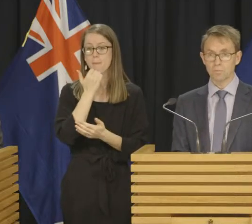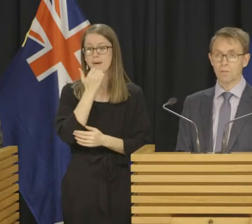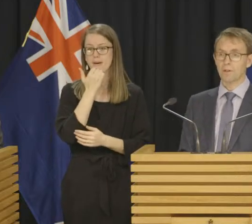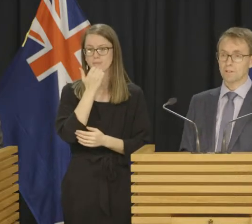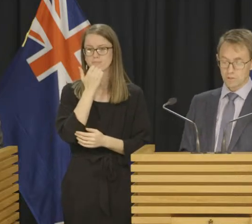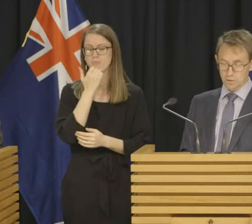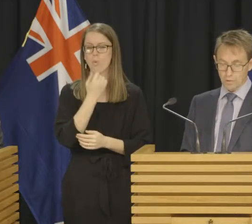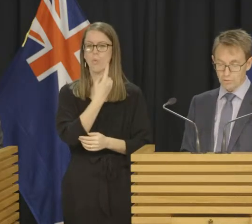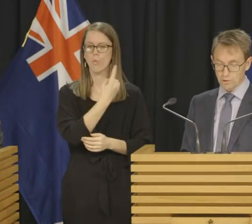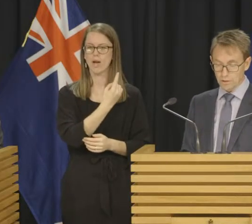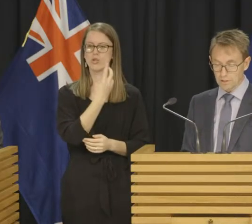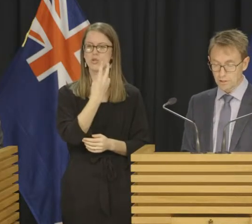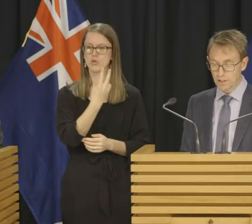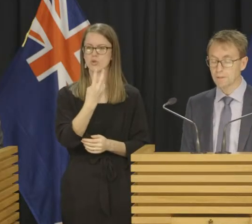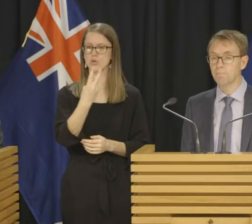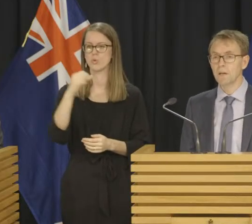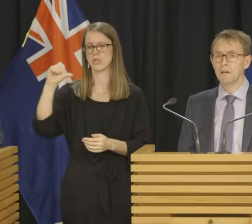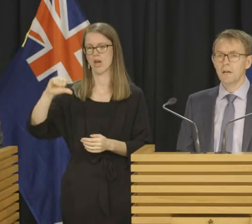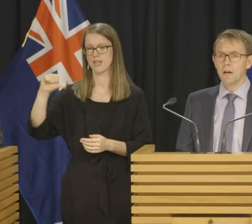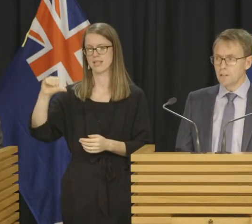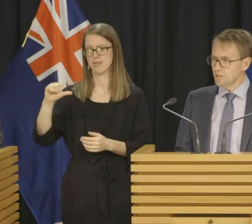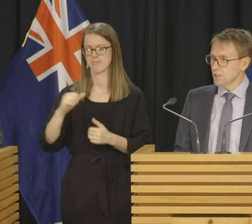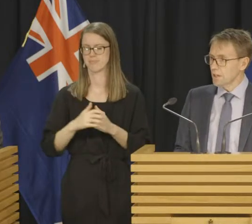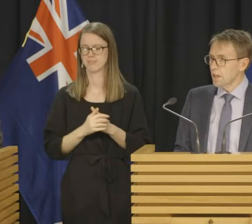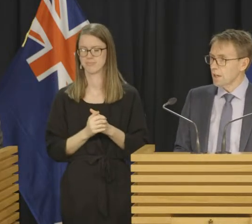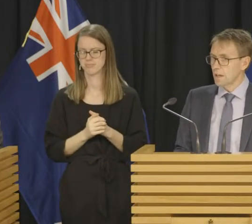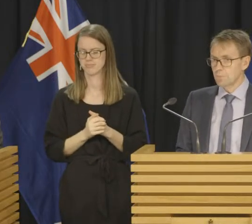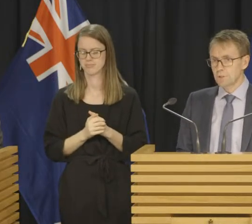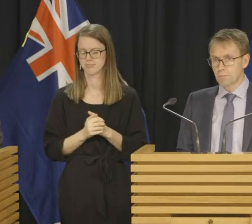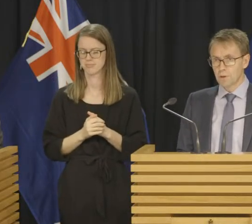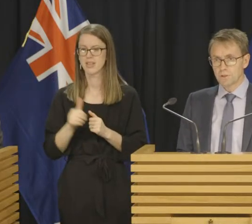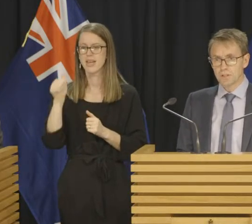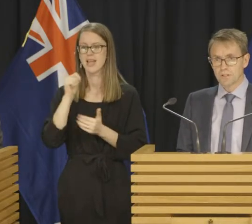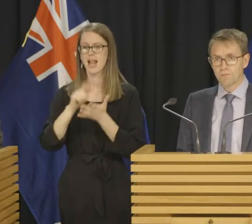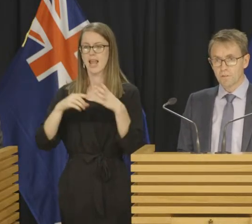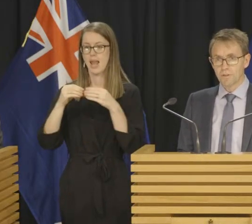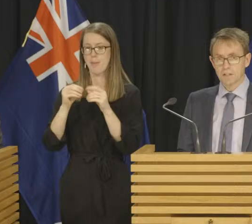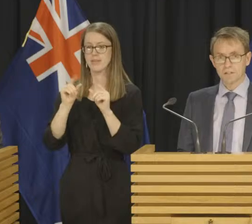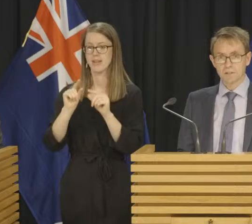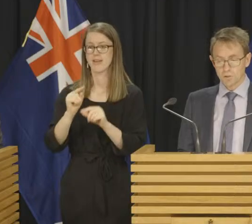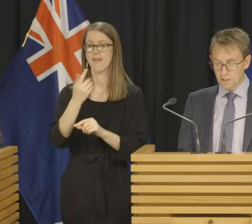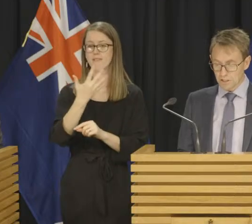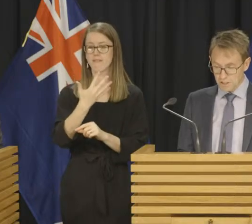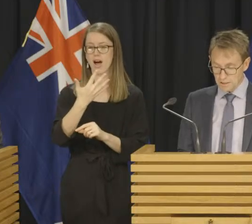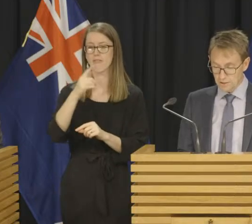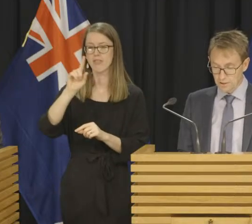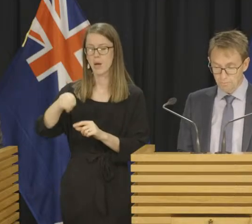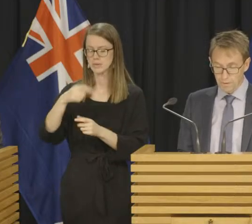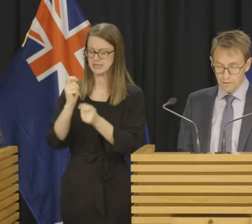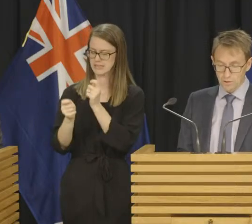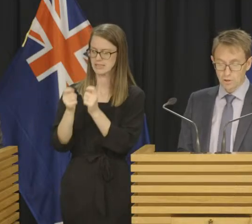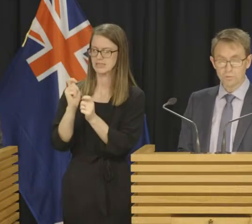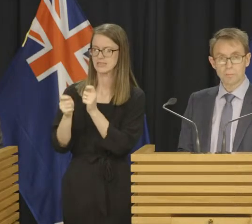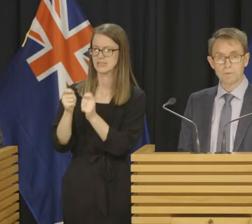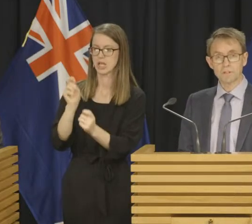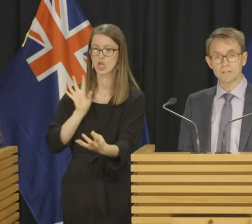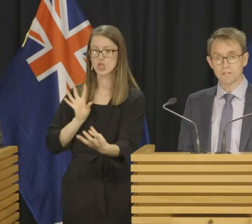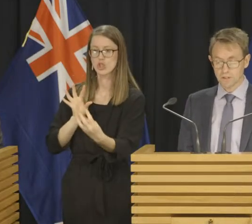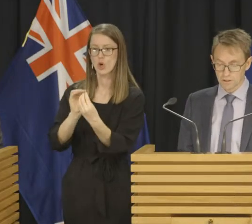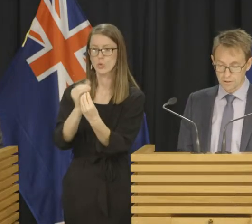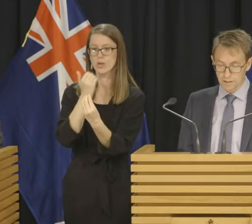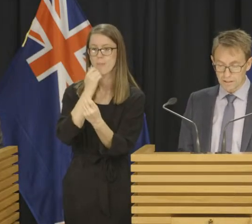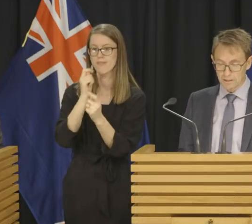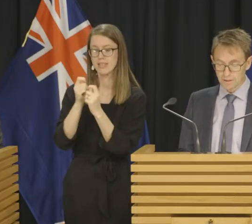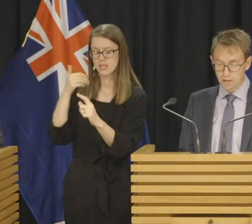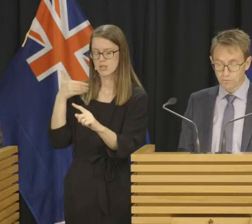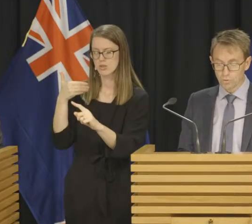remains at 1,219. Yesterday, our labs processed 5,020 tests, and the total number of